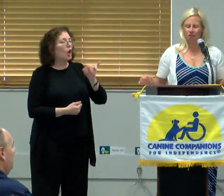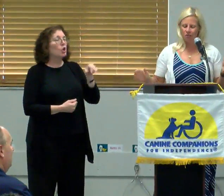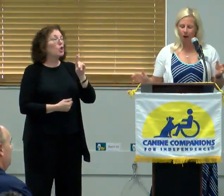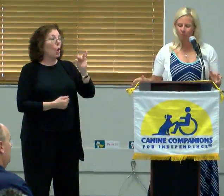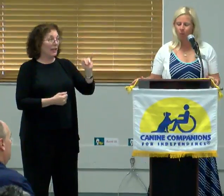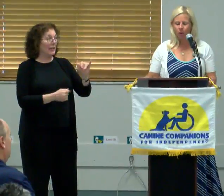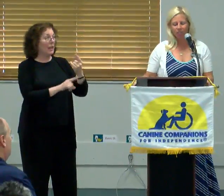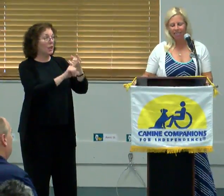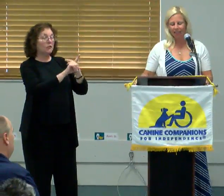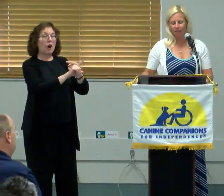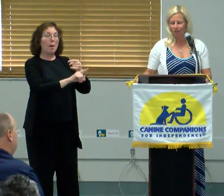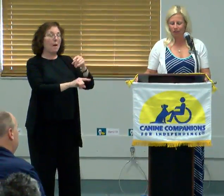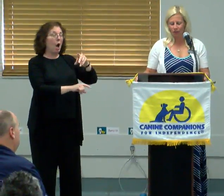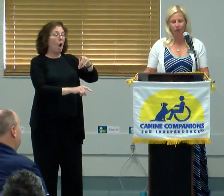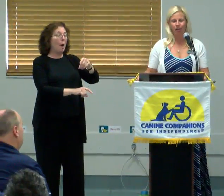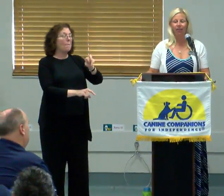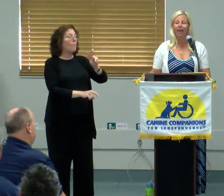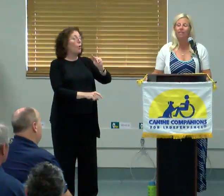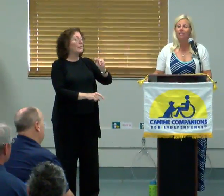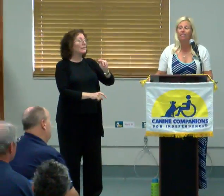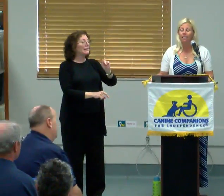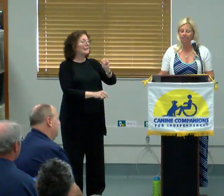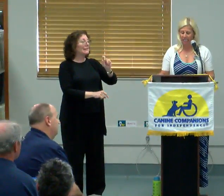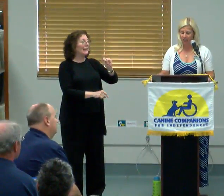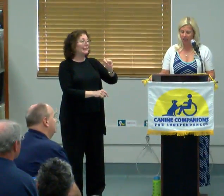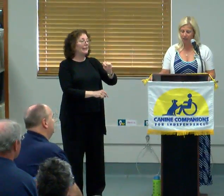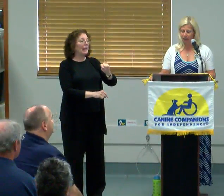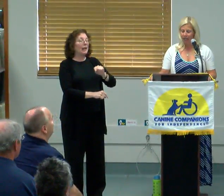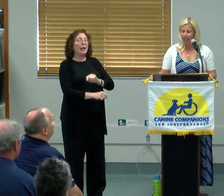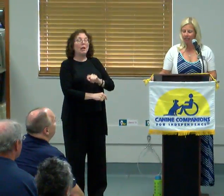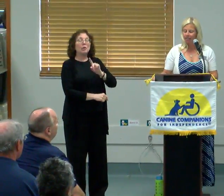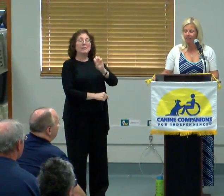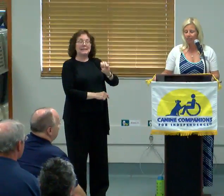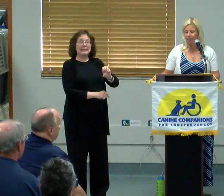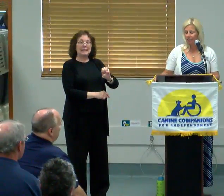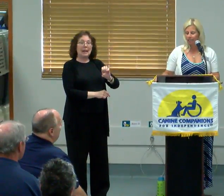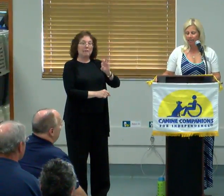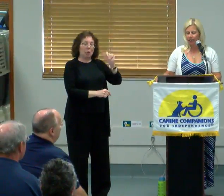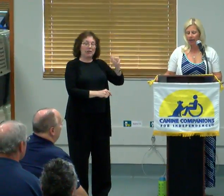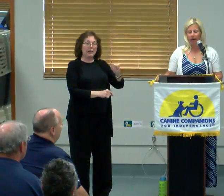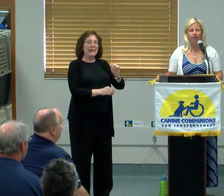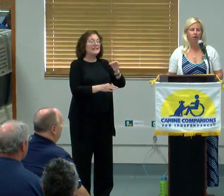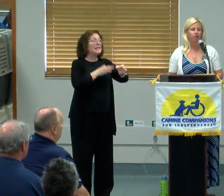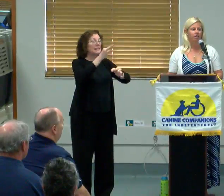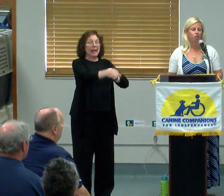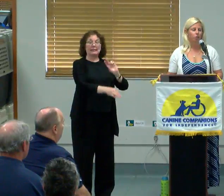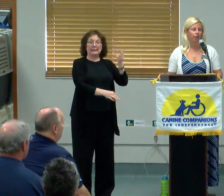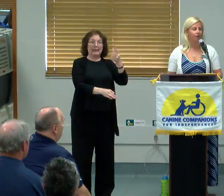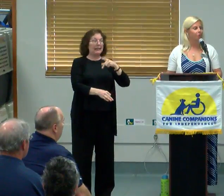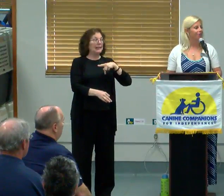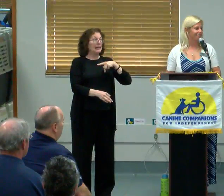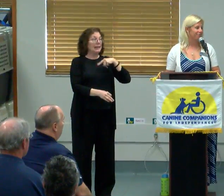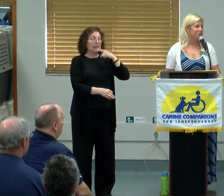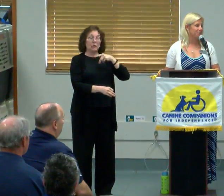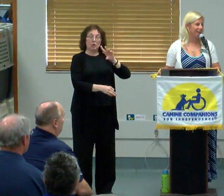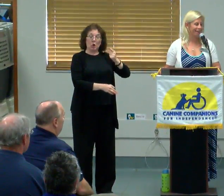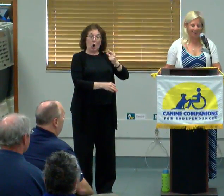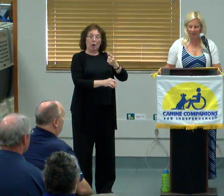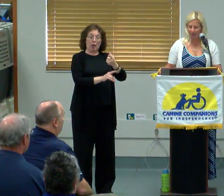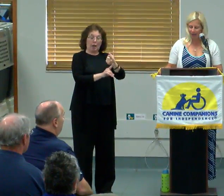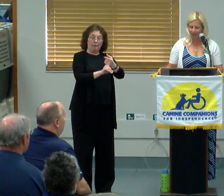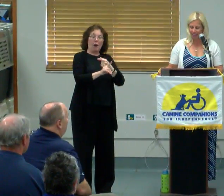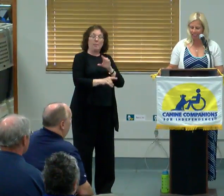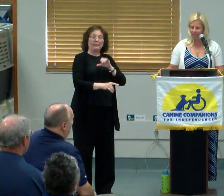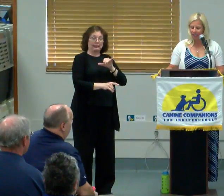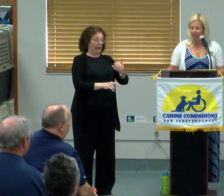Jody is from Port St. Lucie, Florida, and is a successor. This is the second hearing dog that Jody has received from